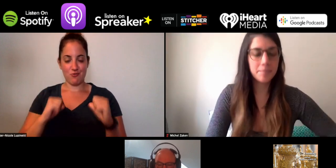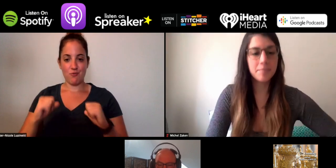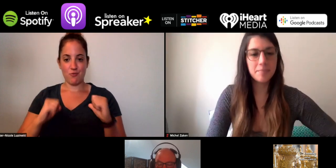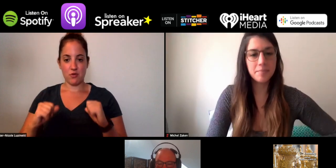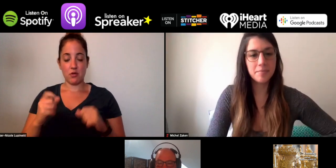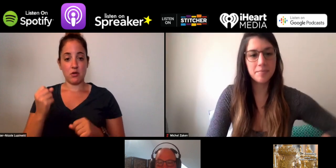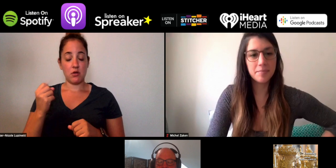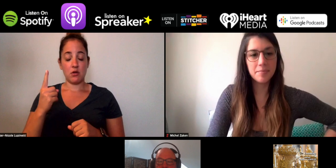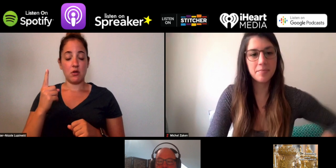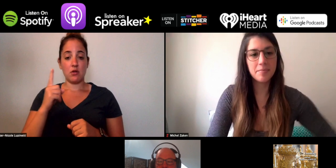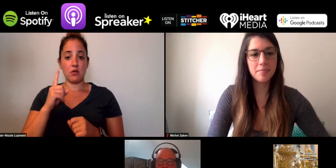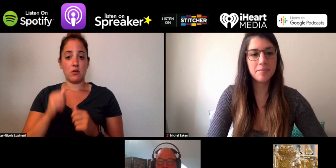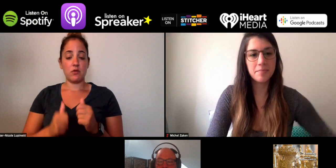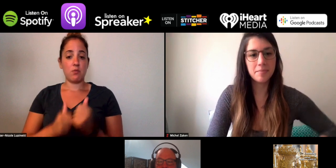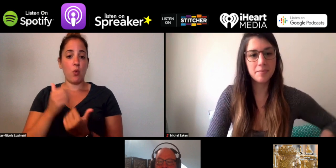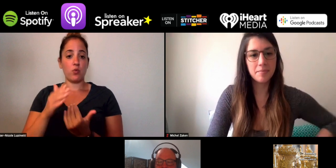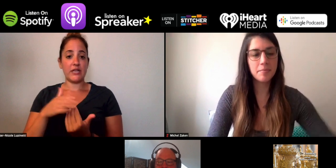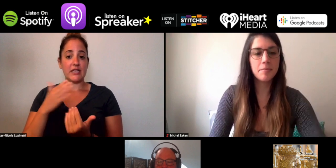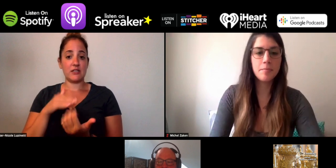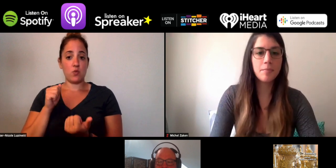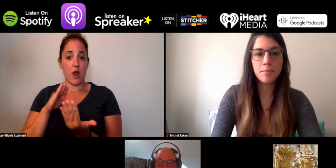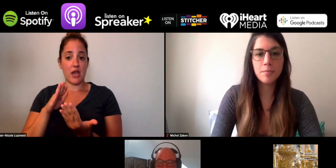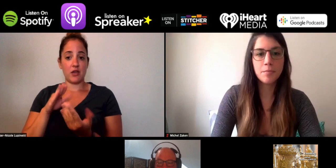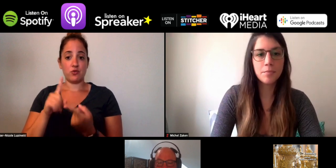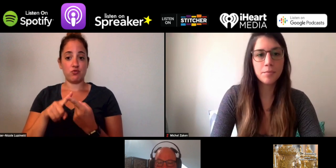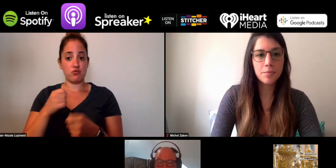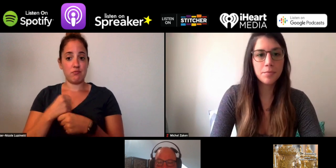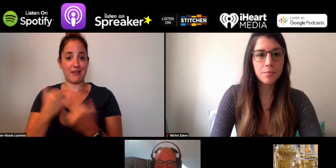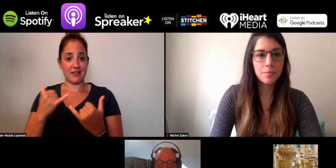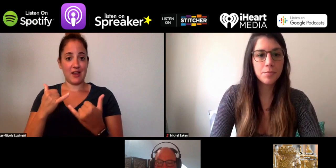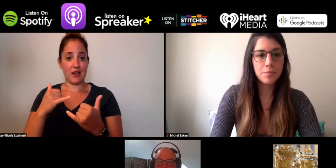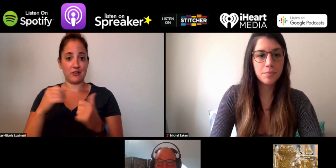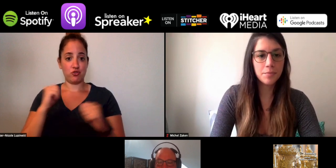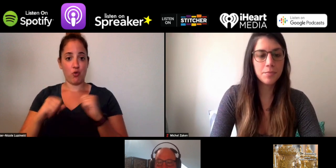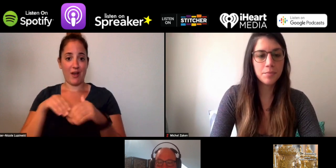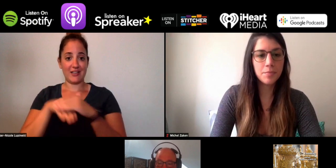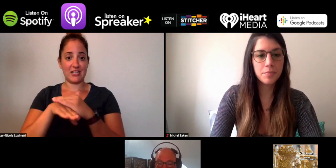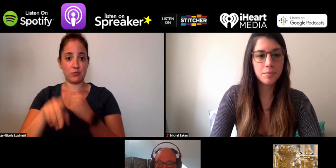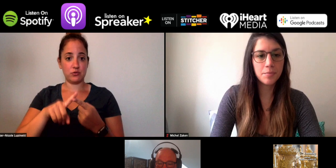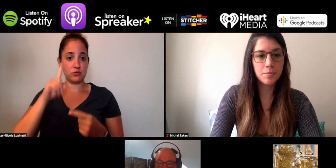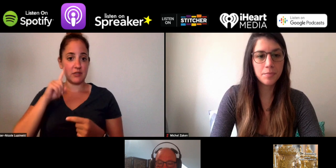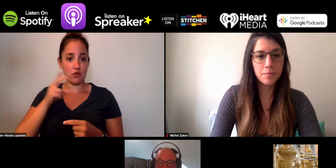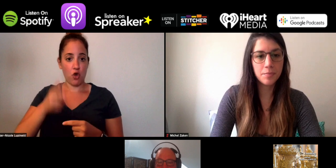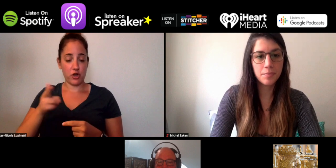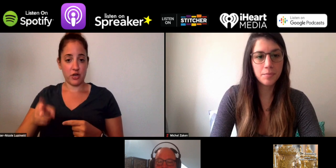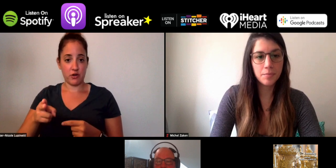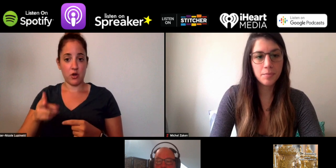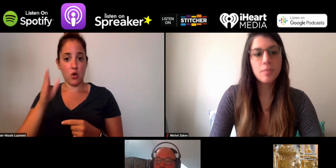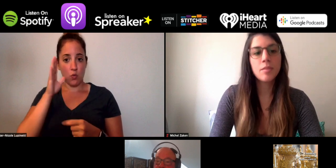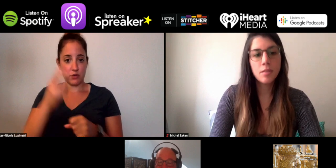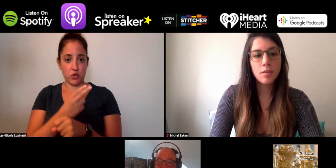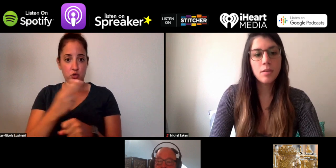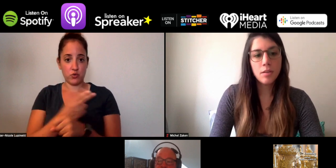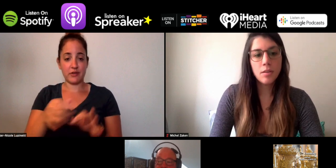The easiest way to make this show accessible to the deaf and hard of hearing would be to use a captioning service